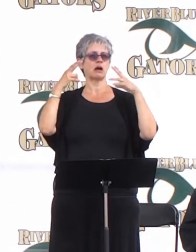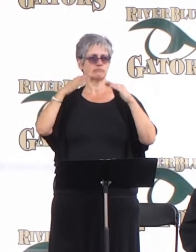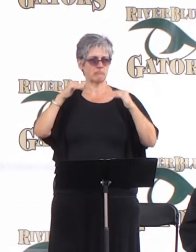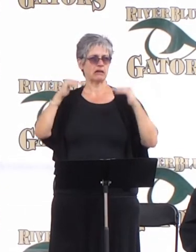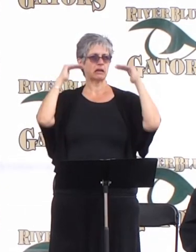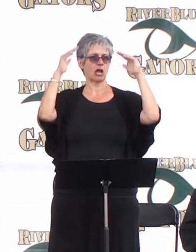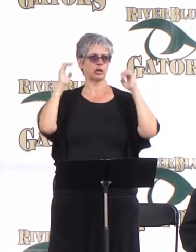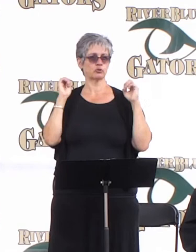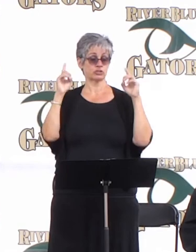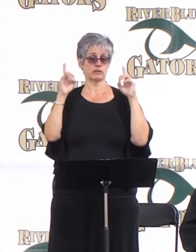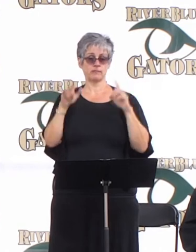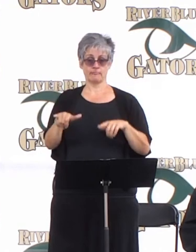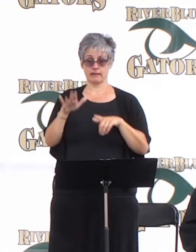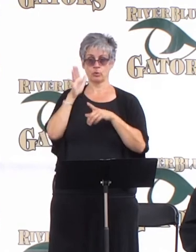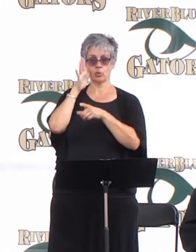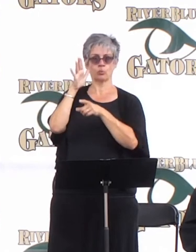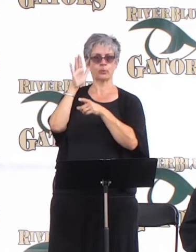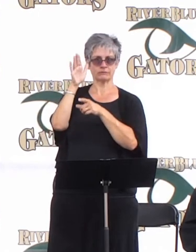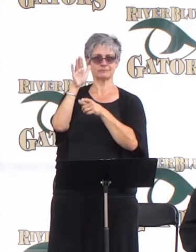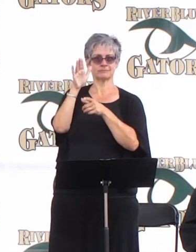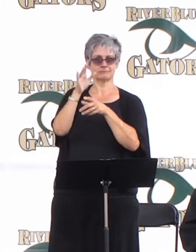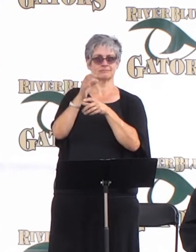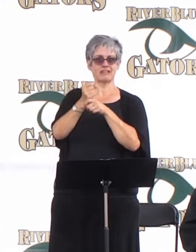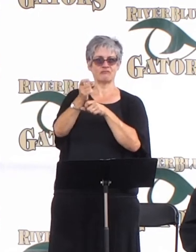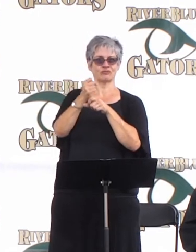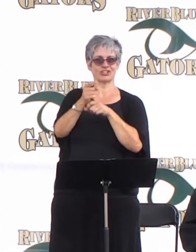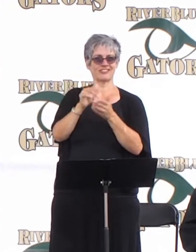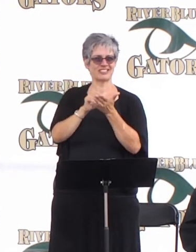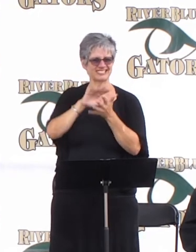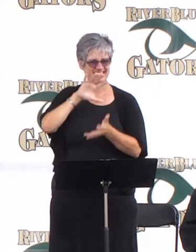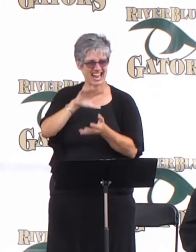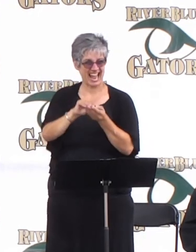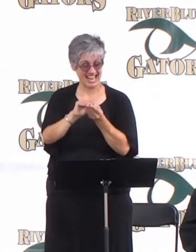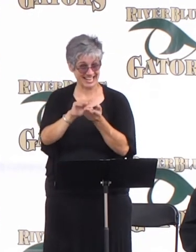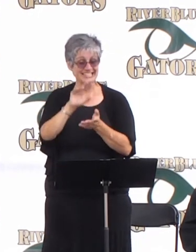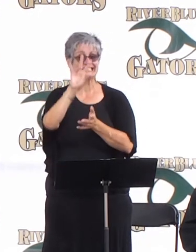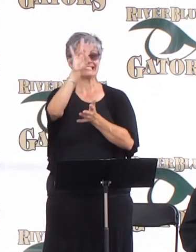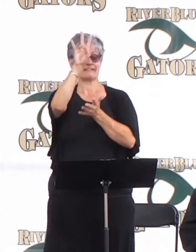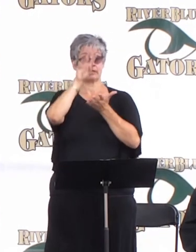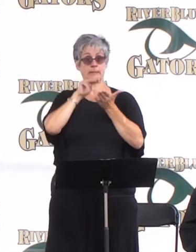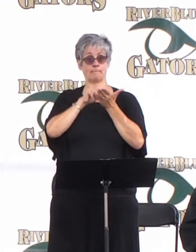along with possible enhancements based on their major, for a total of